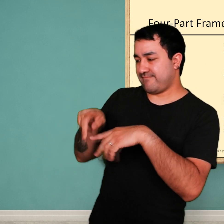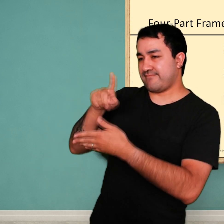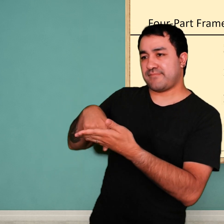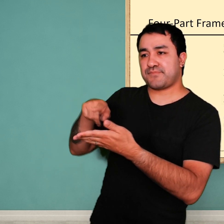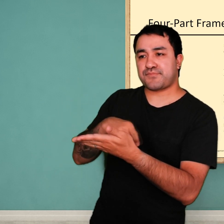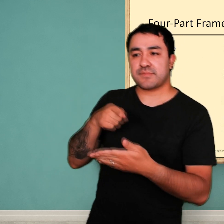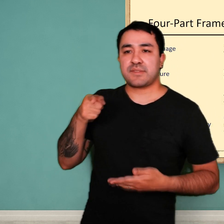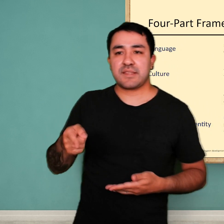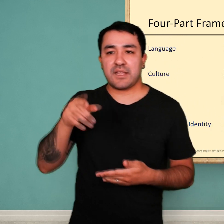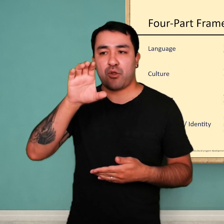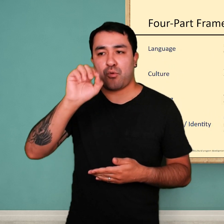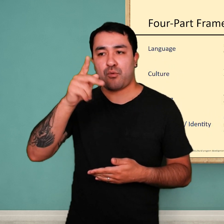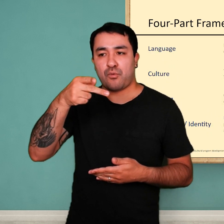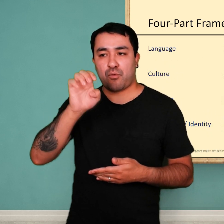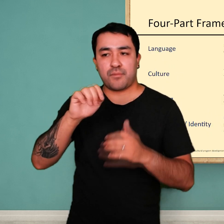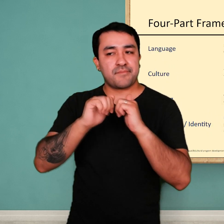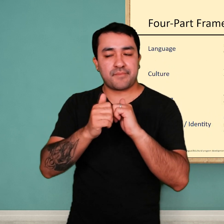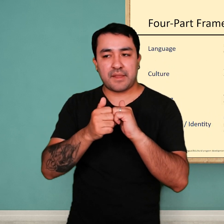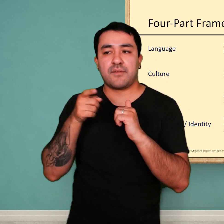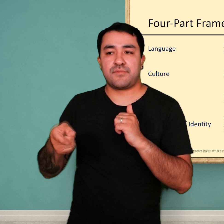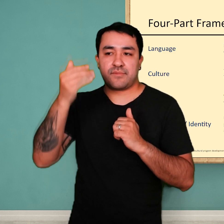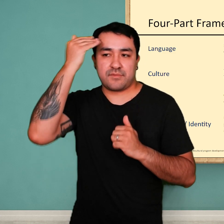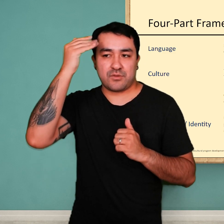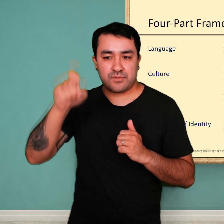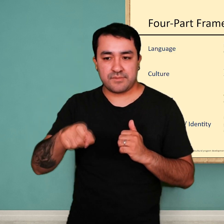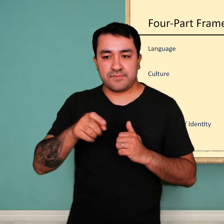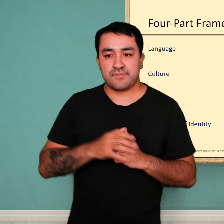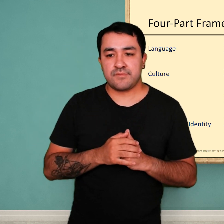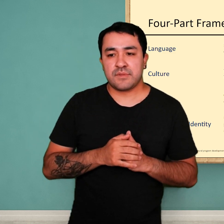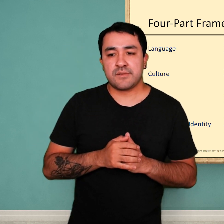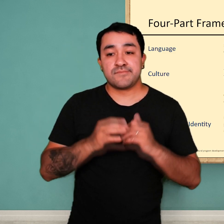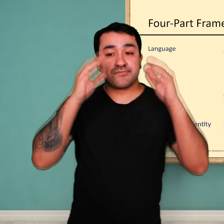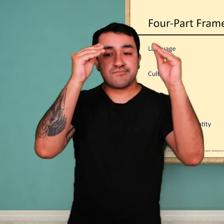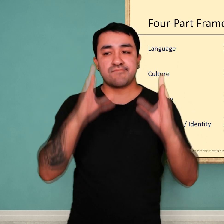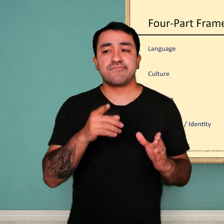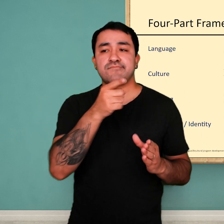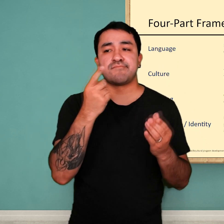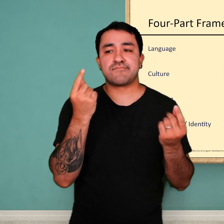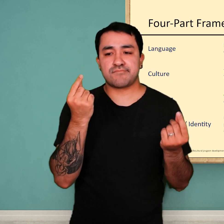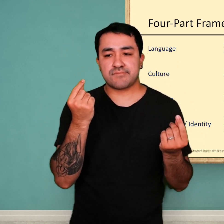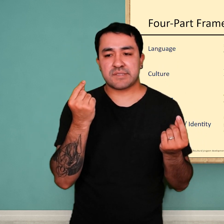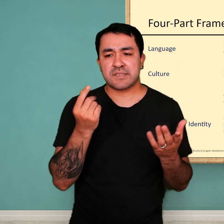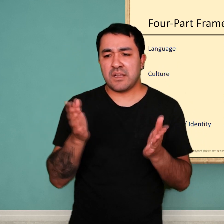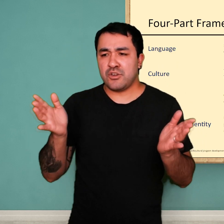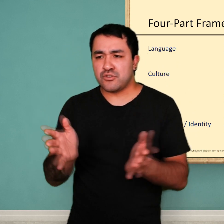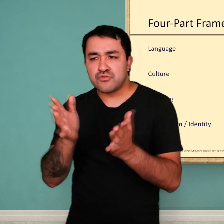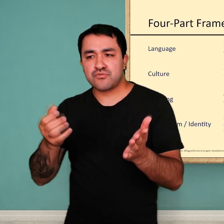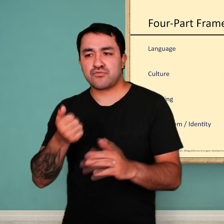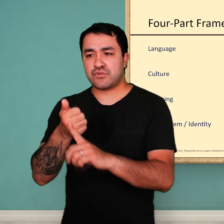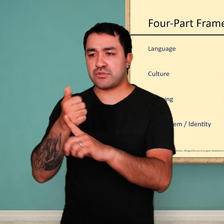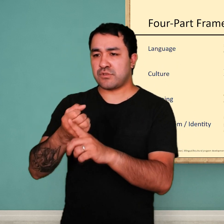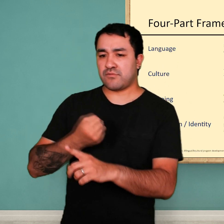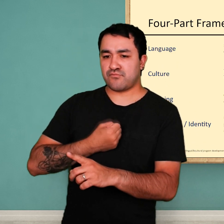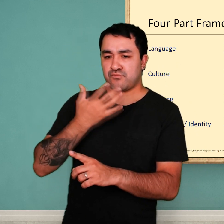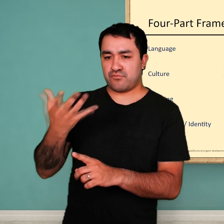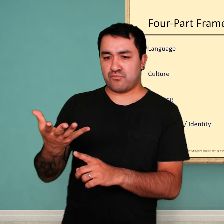positive self-identity to cope with the unavoidable experience of discrimination. Teachers can do this through lessons about